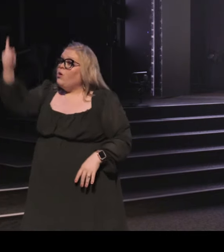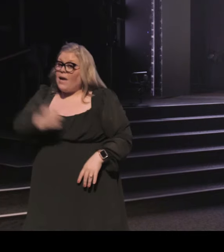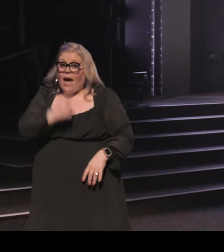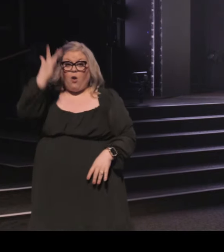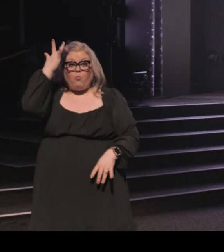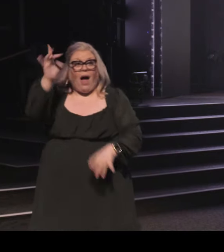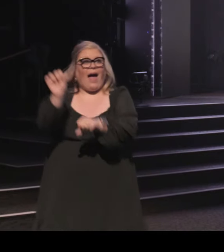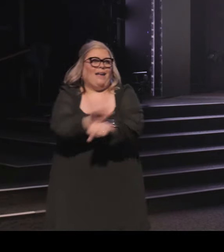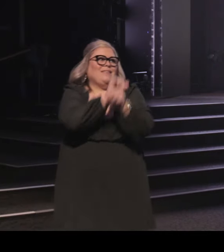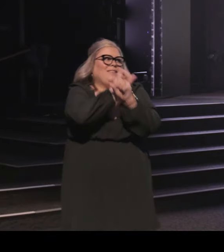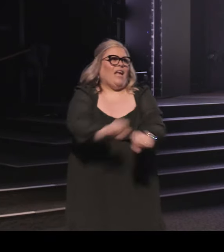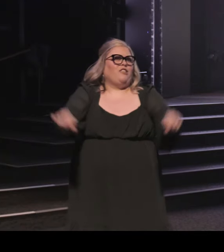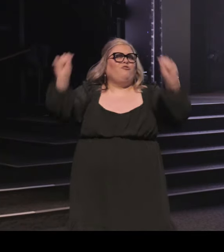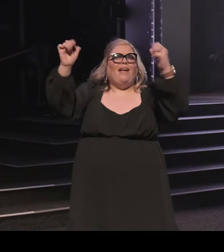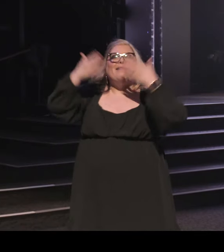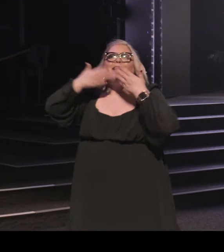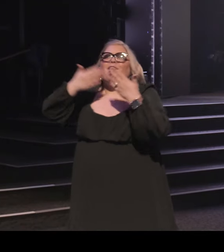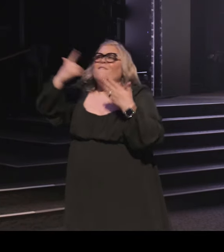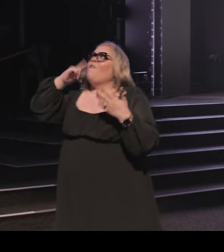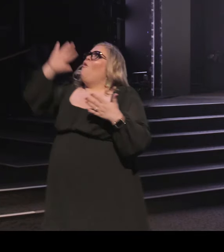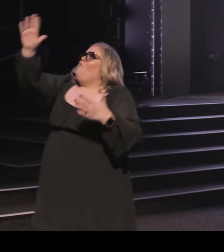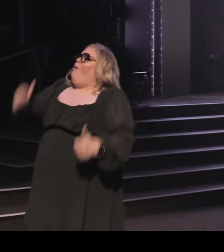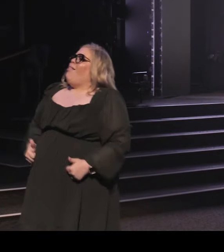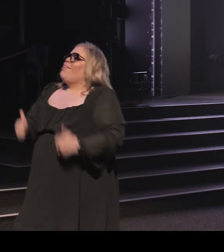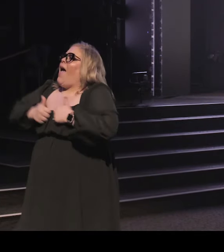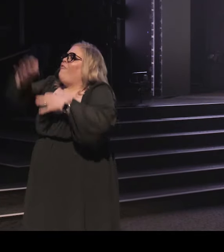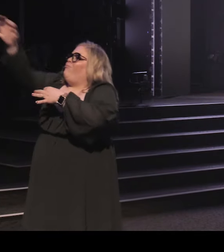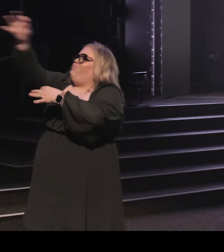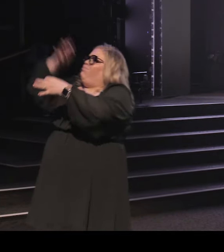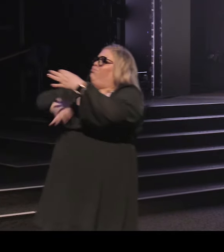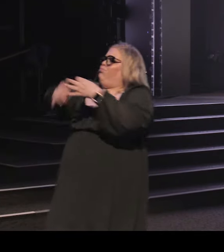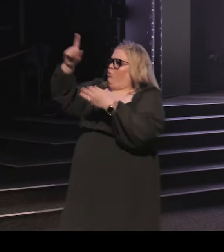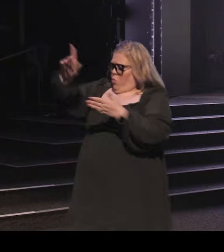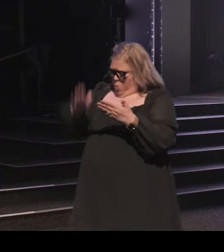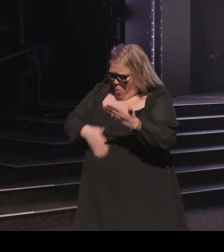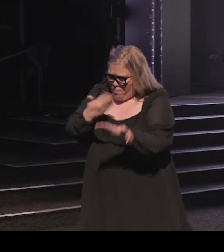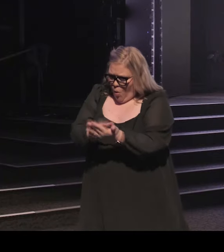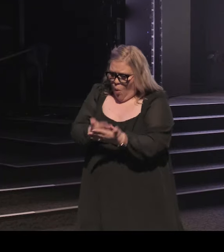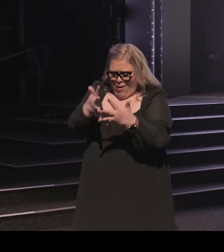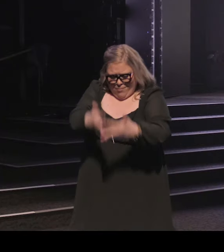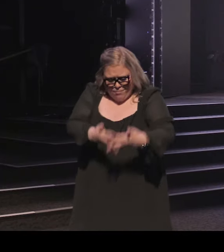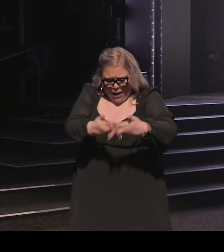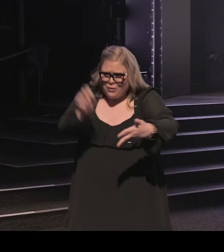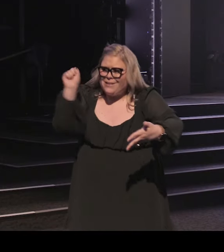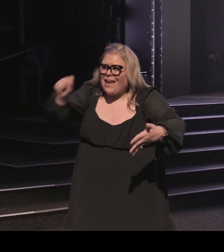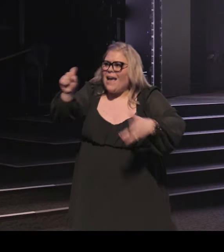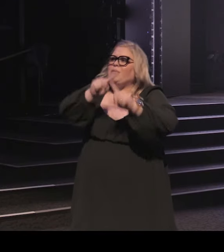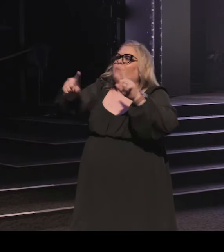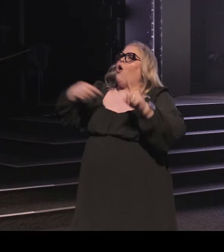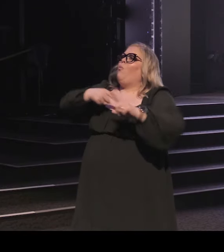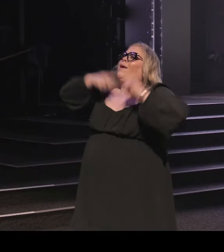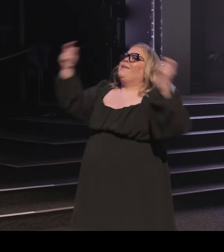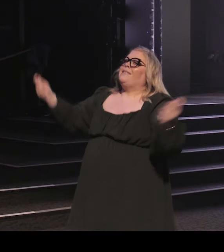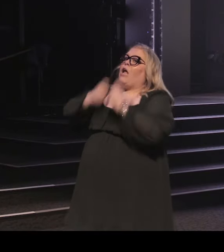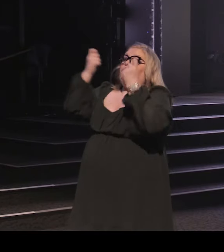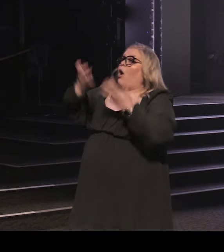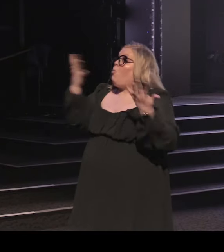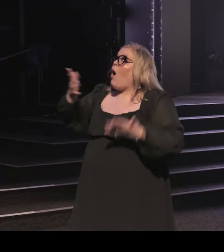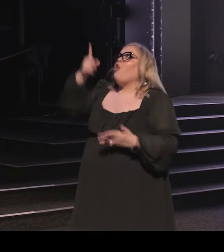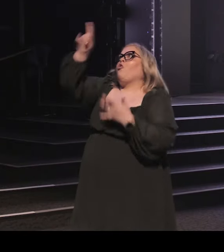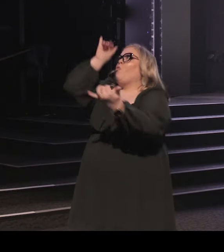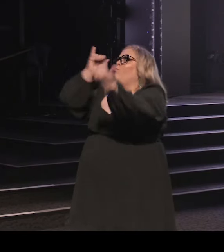Thank you for the life that you've given us. Jesus, you were born on this day in a manger, but we celebrate that you are the eternal